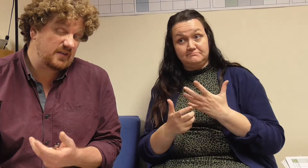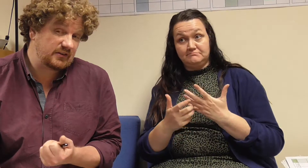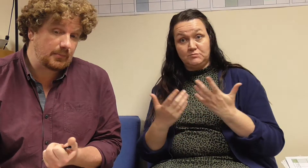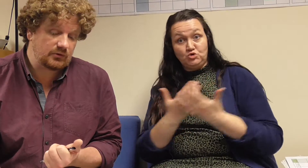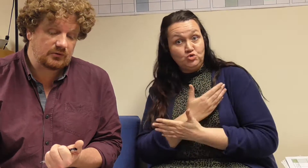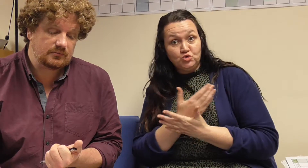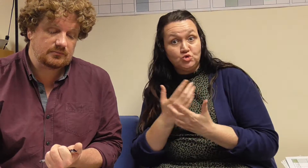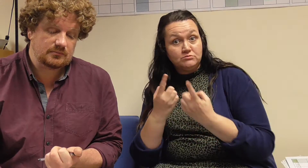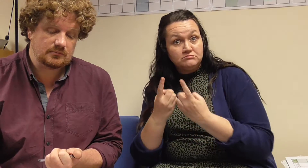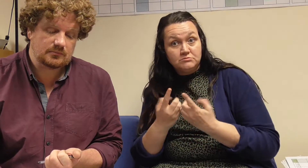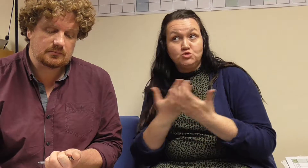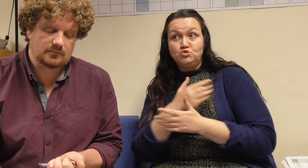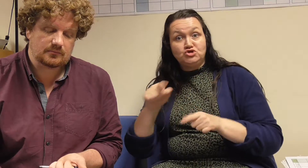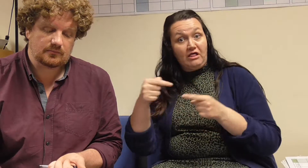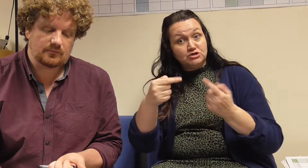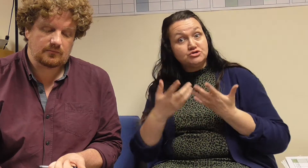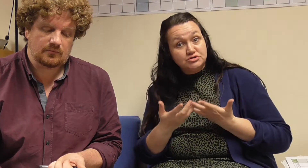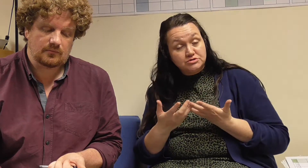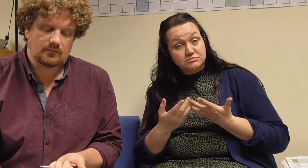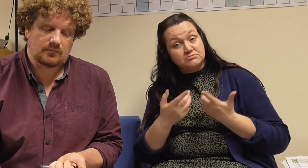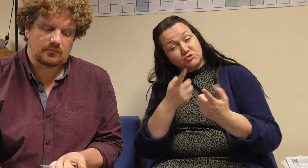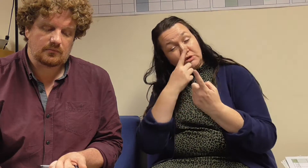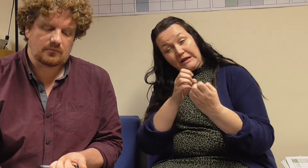Can you give examples?